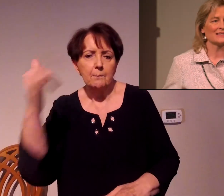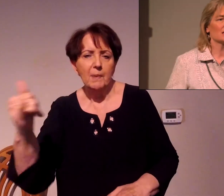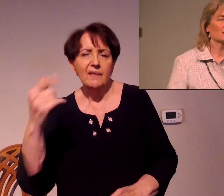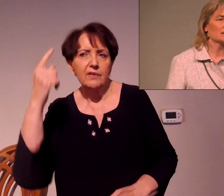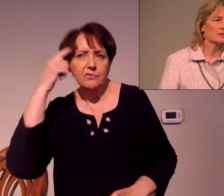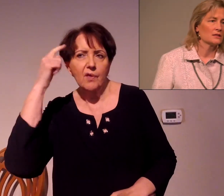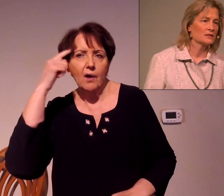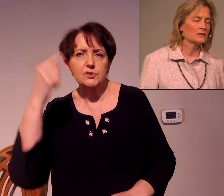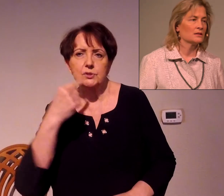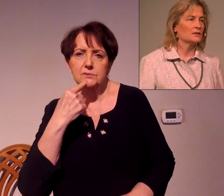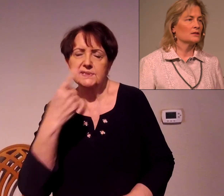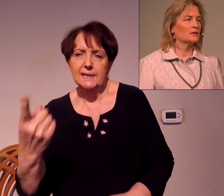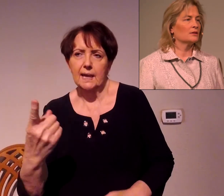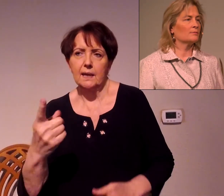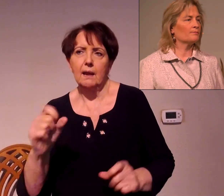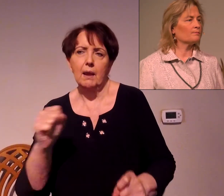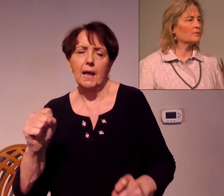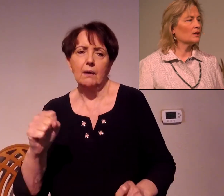repeating.